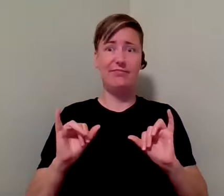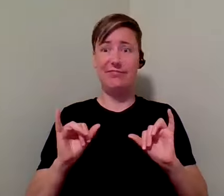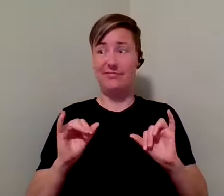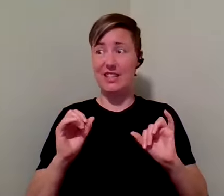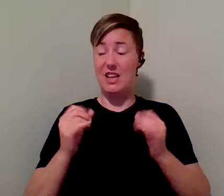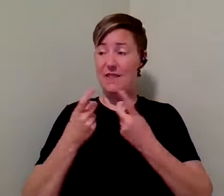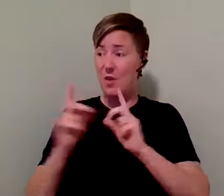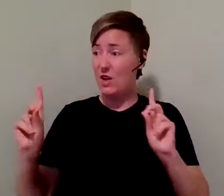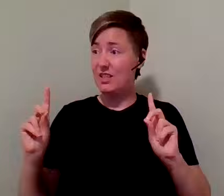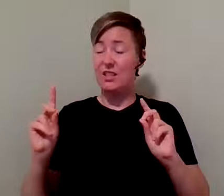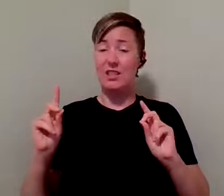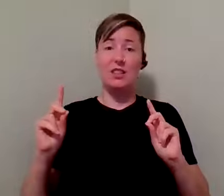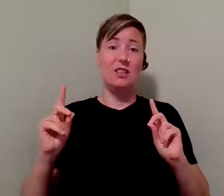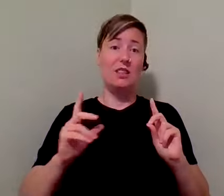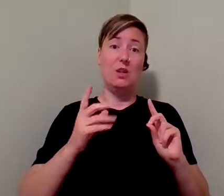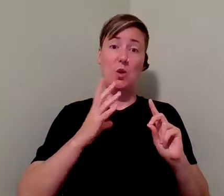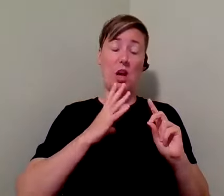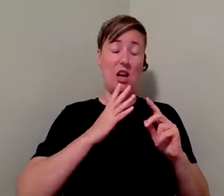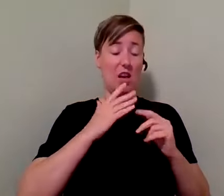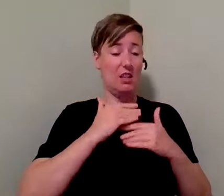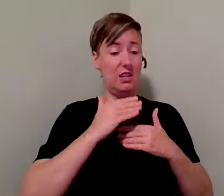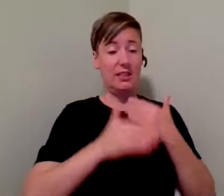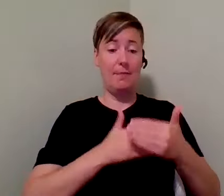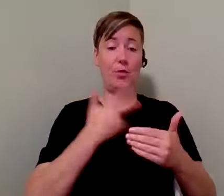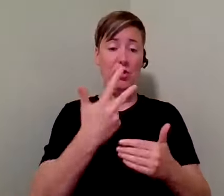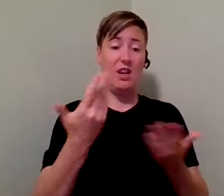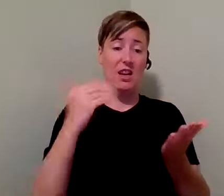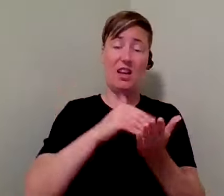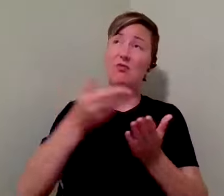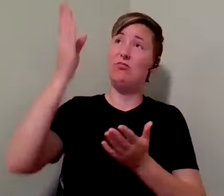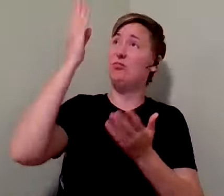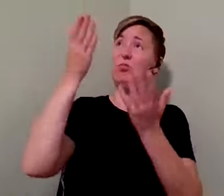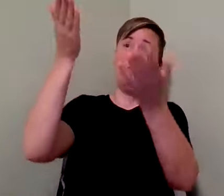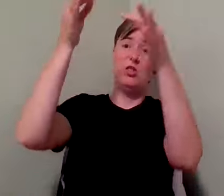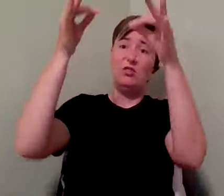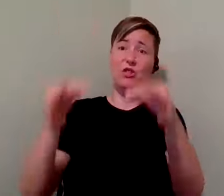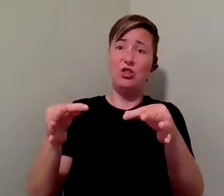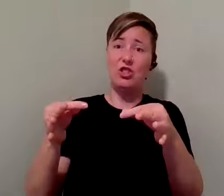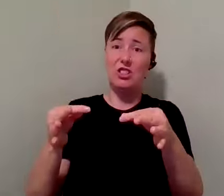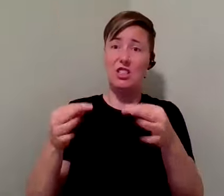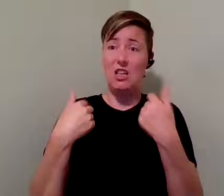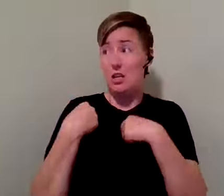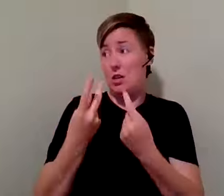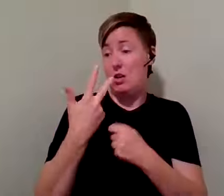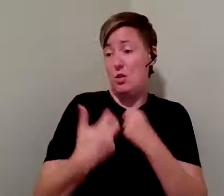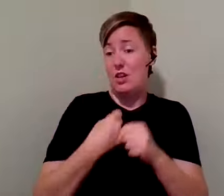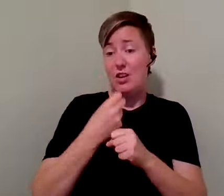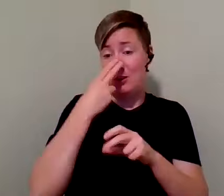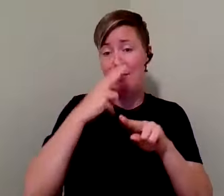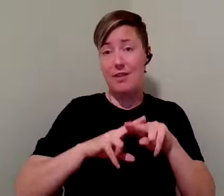said, God, if it be your will, you make this happen. I had fun for the last 3 years at a small little place